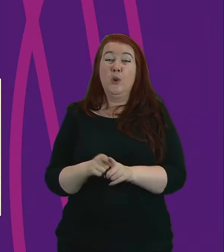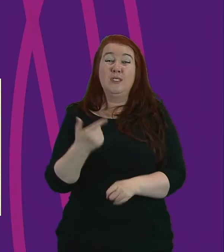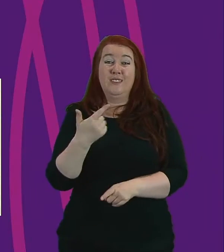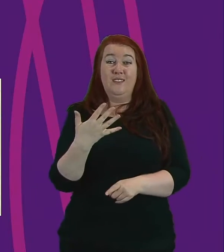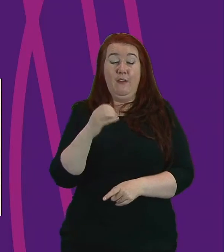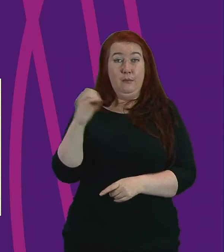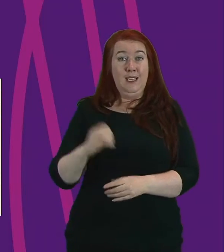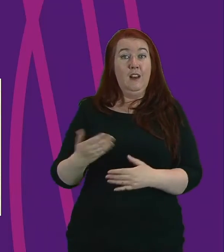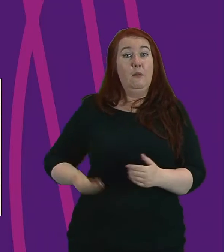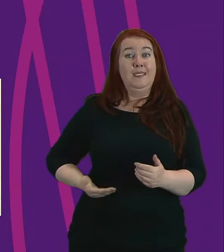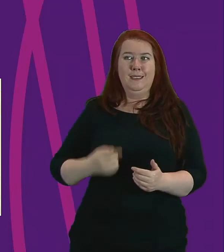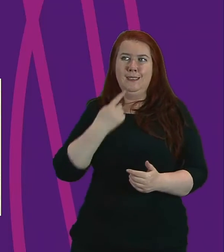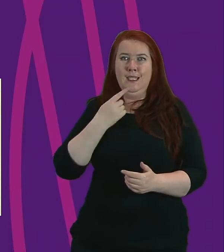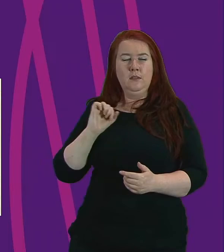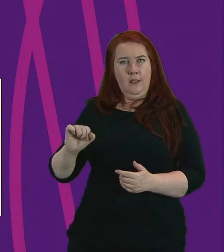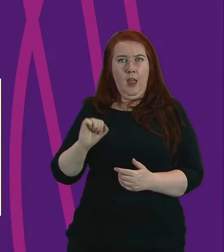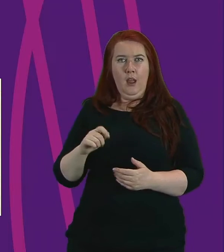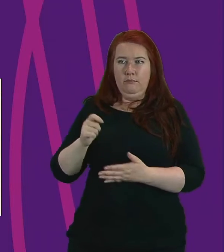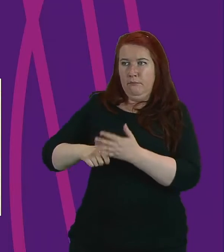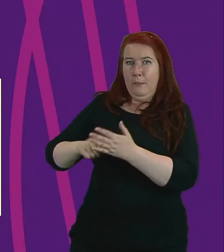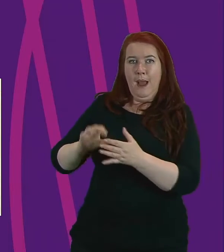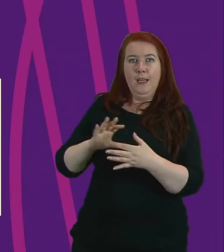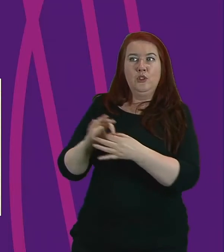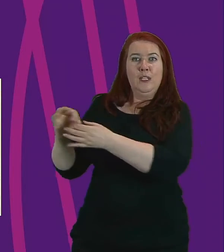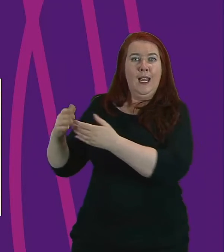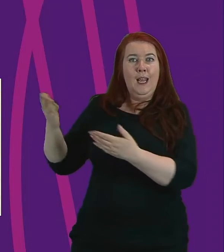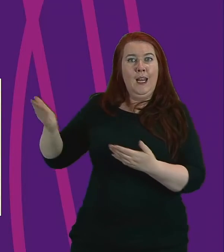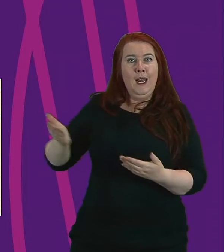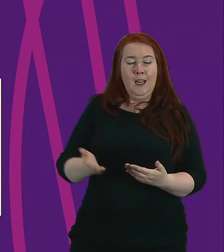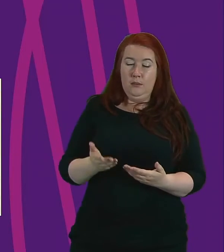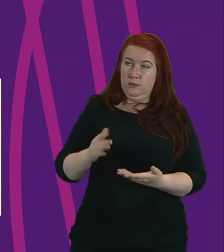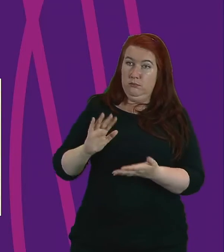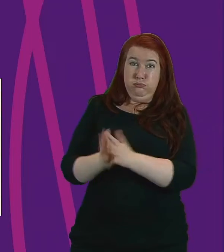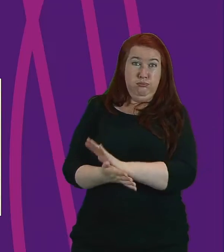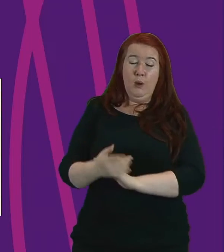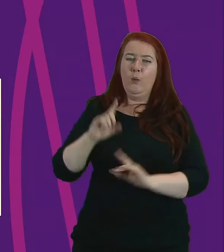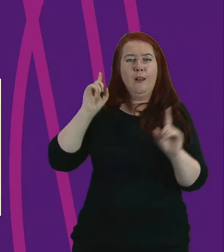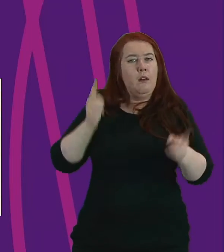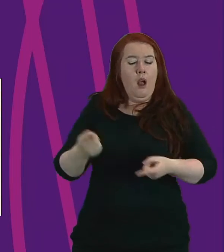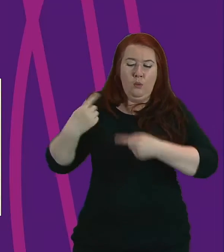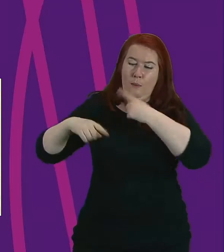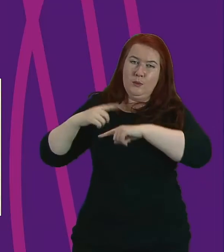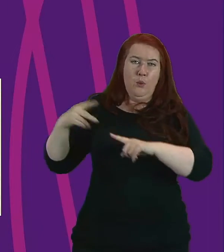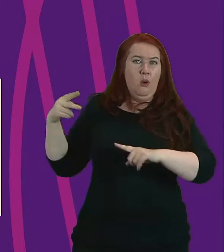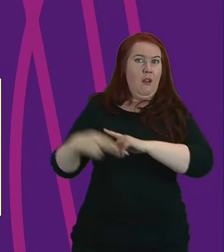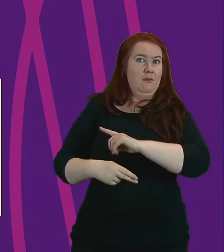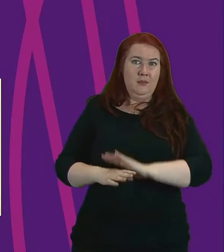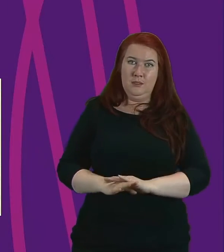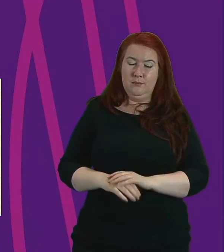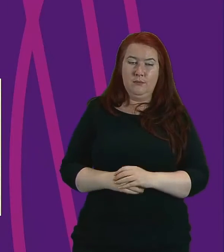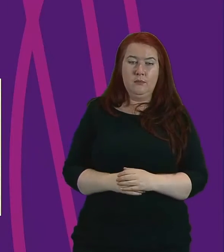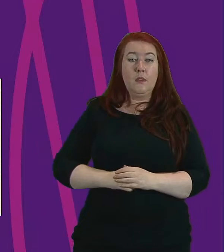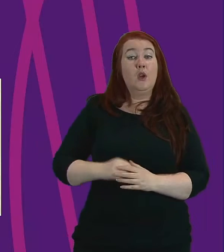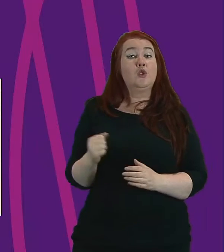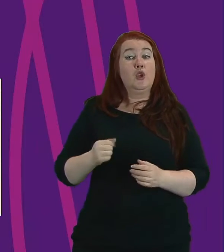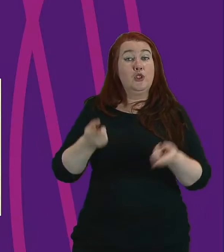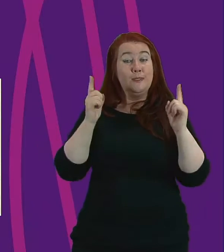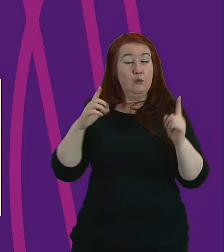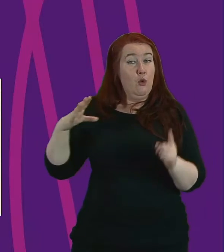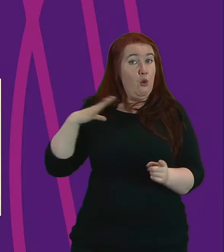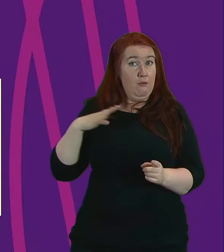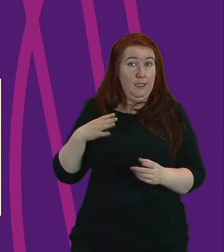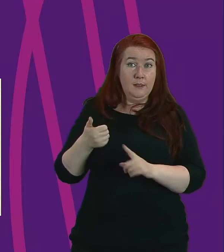supply chain. We must work with them to fix what is broken. We cannot return to austerity. Scottish ministers have already acted positively to support the